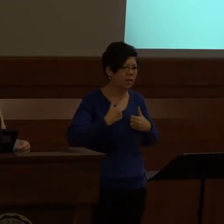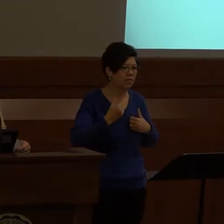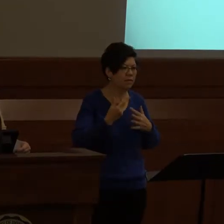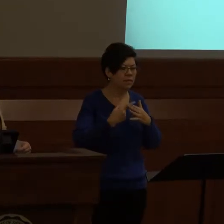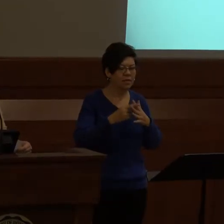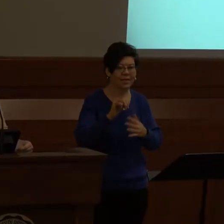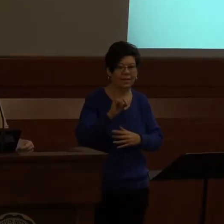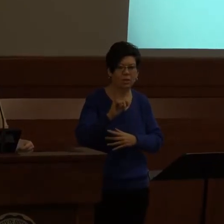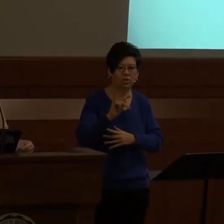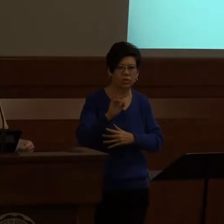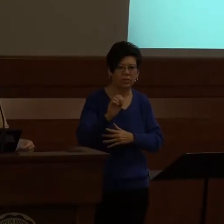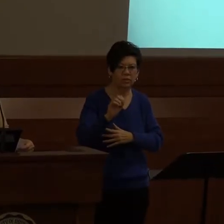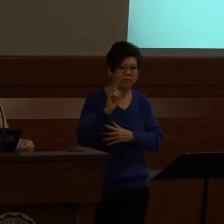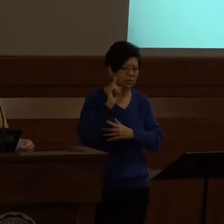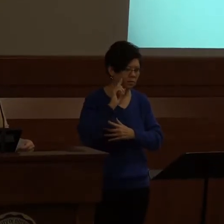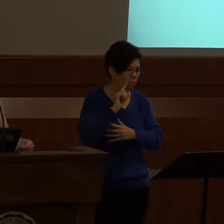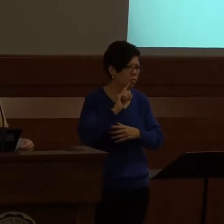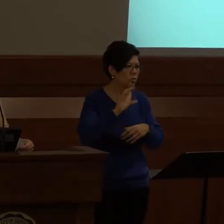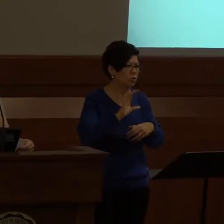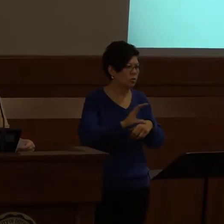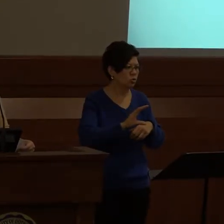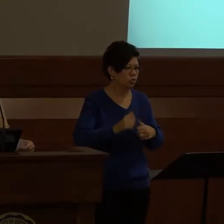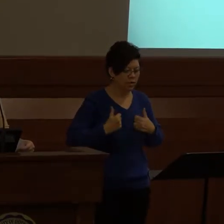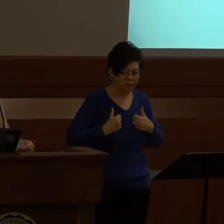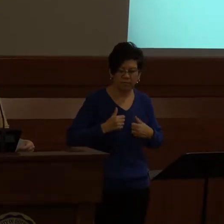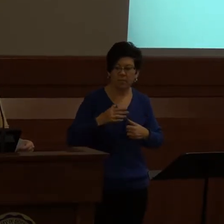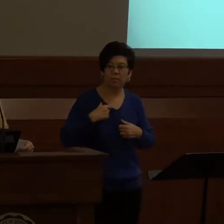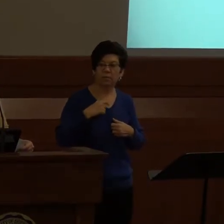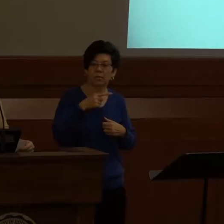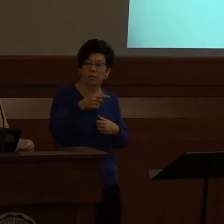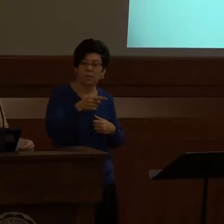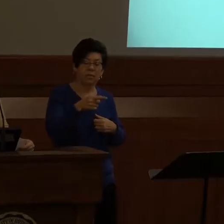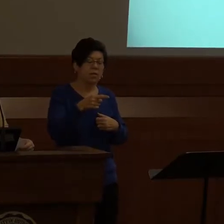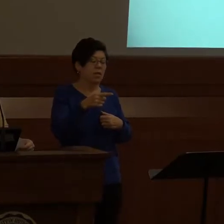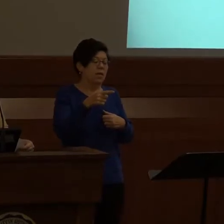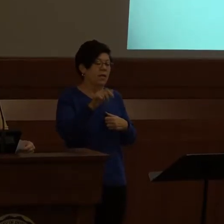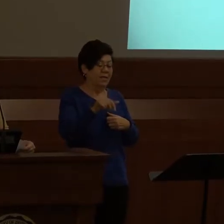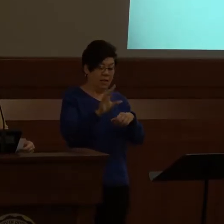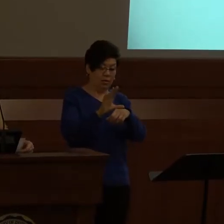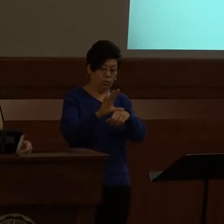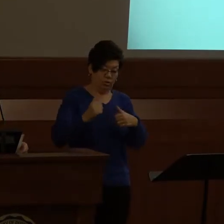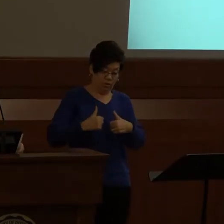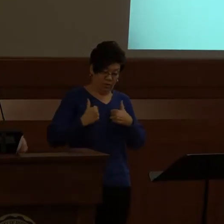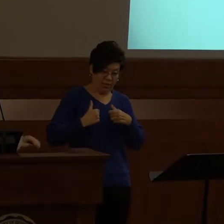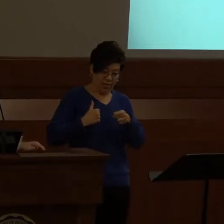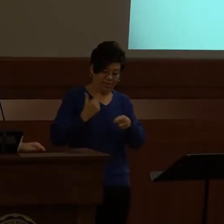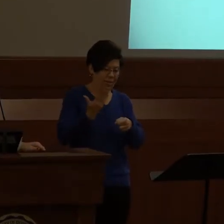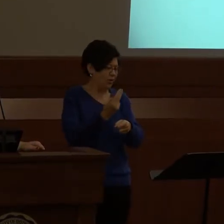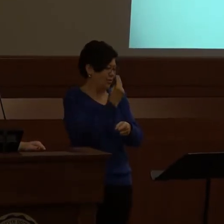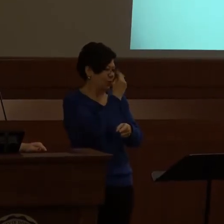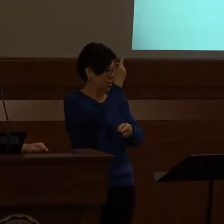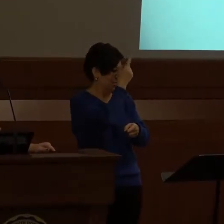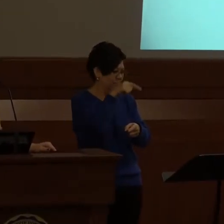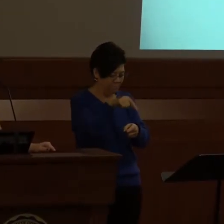McGrath Institute for Church Life. The McGrath Institute for Church Life at Notre